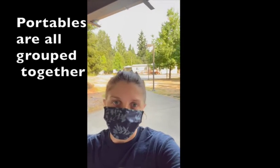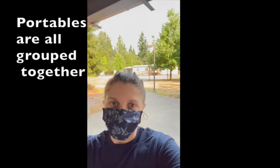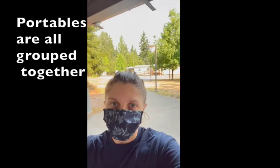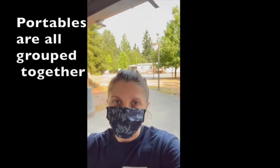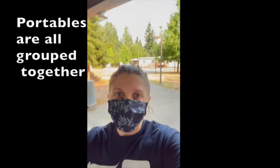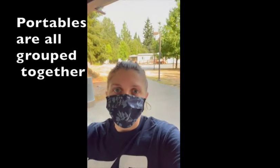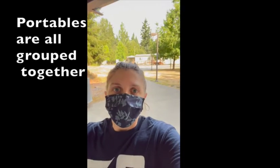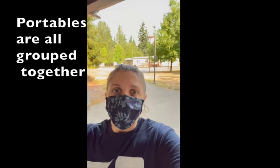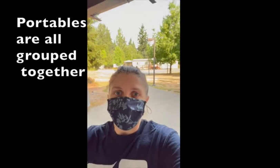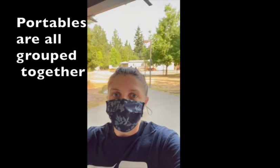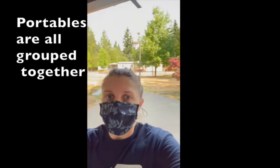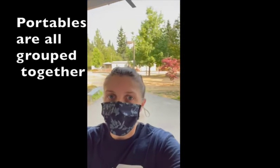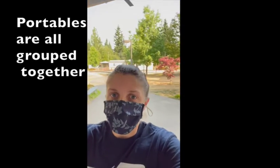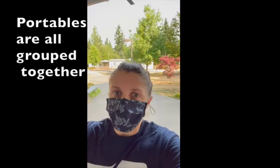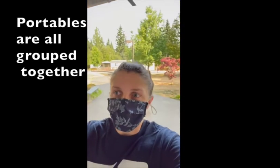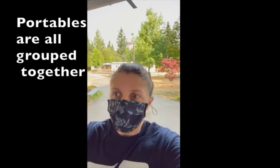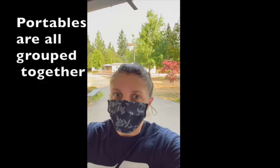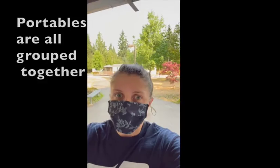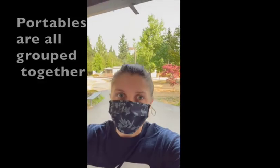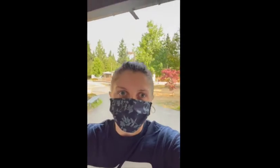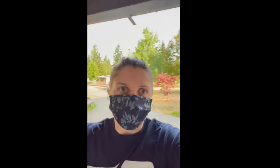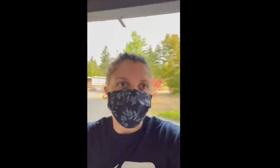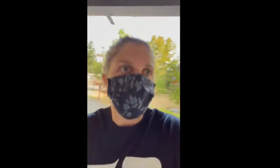4B, and they're all right out these doors.